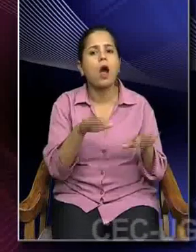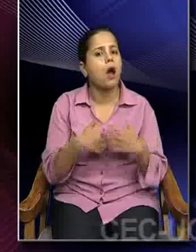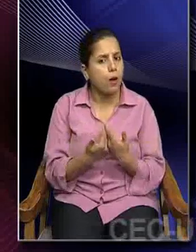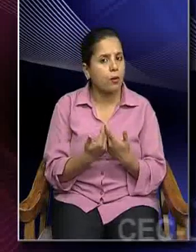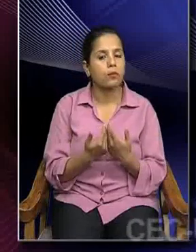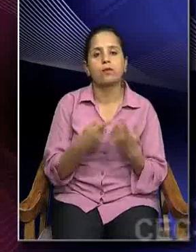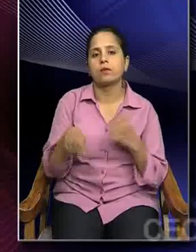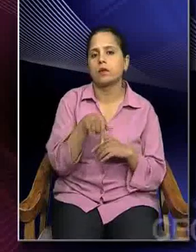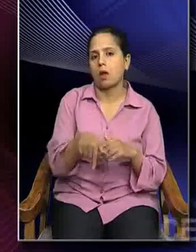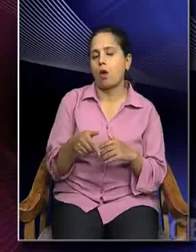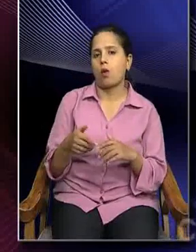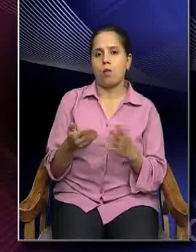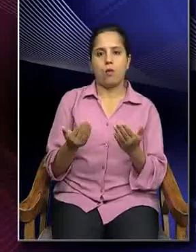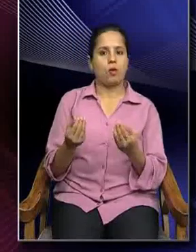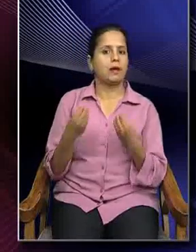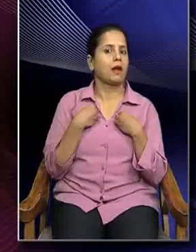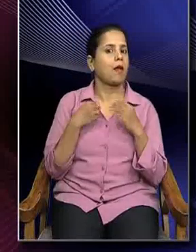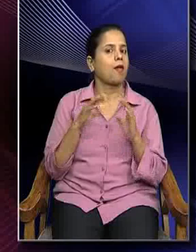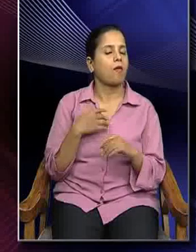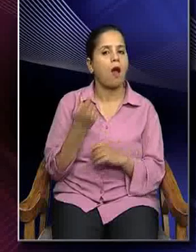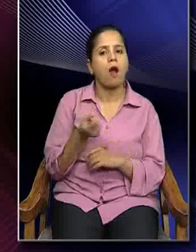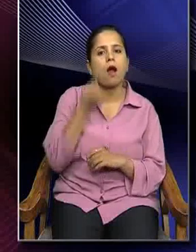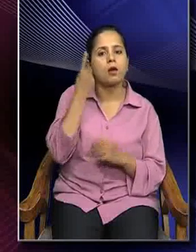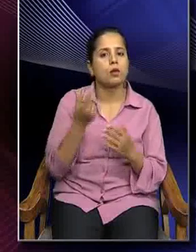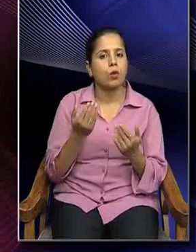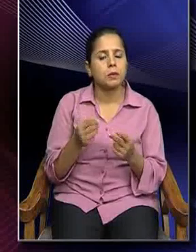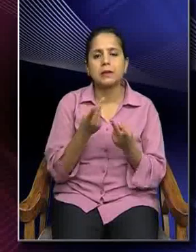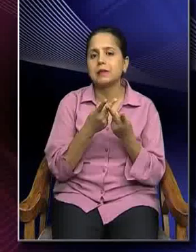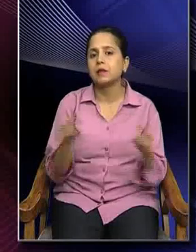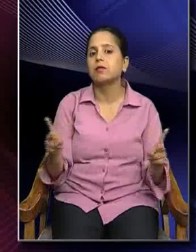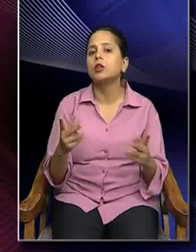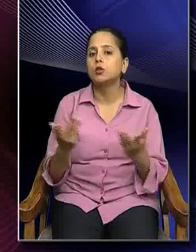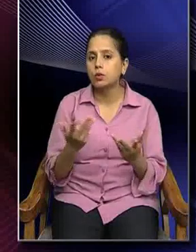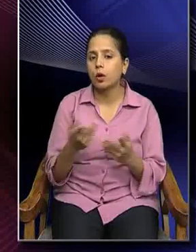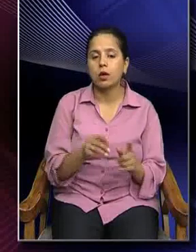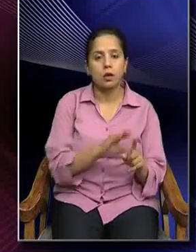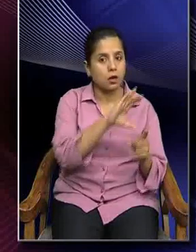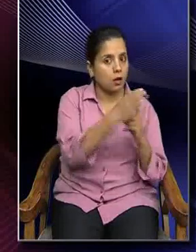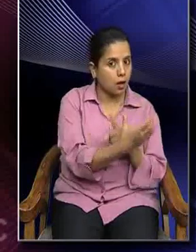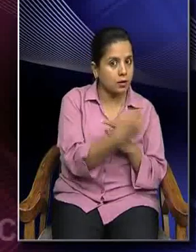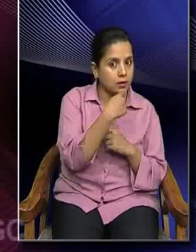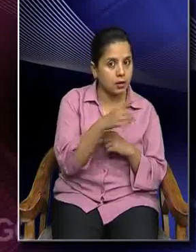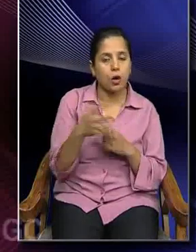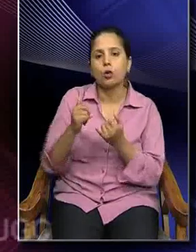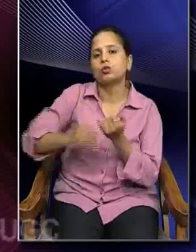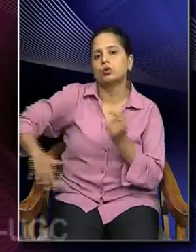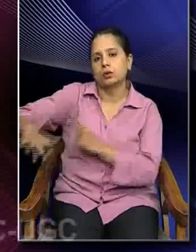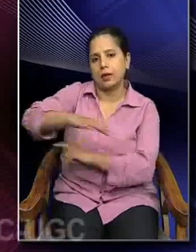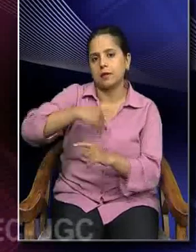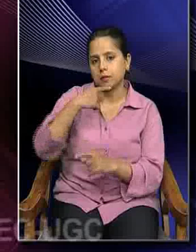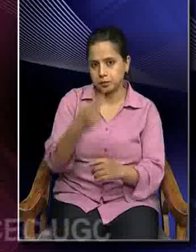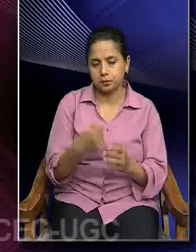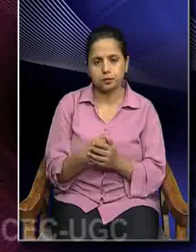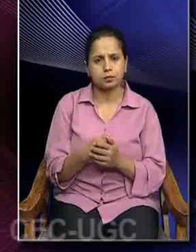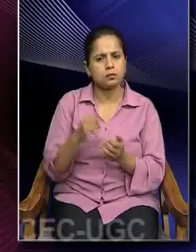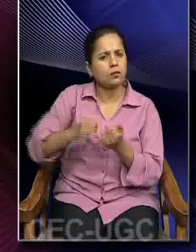now enables us to understand the difference between culture and society. Now, what